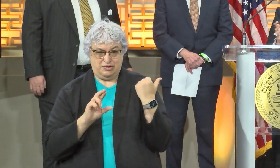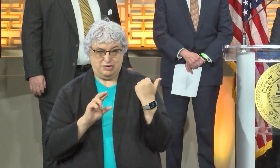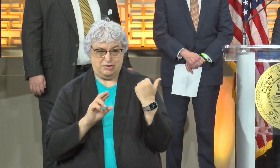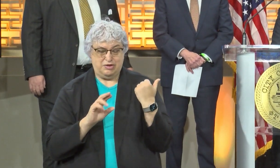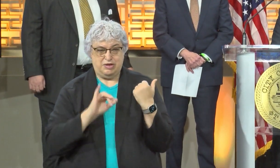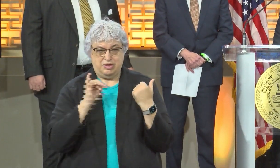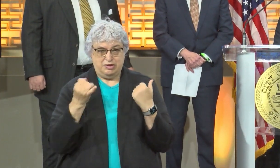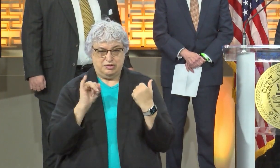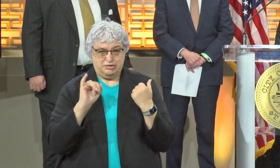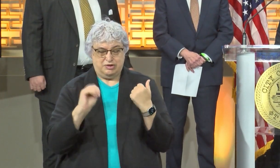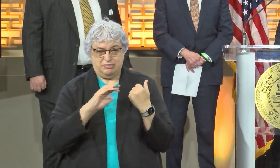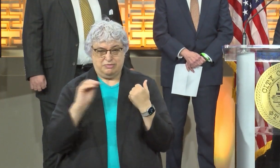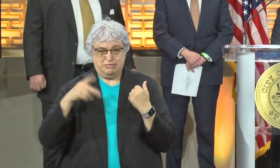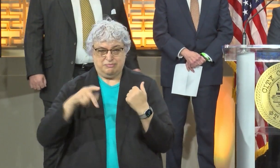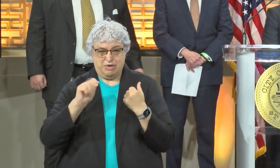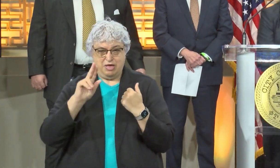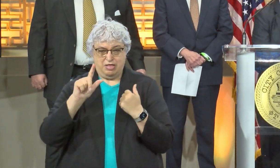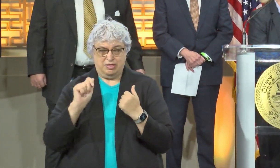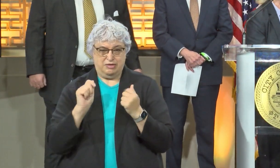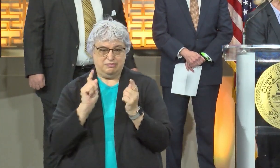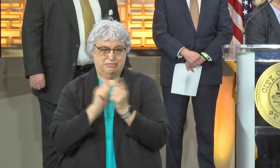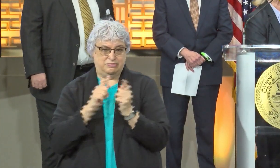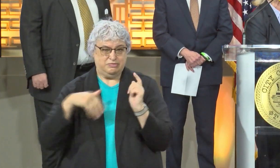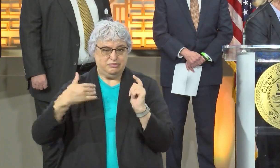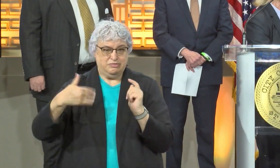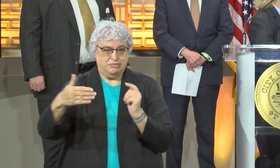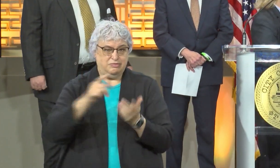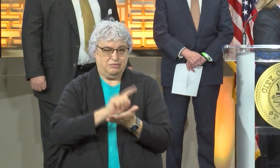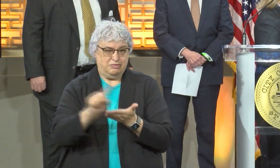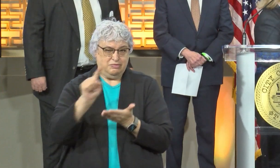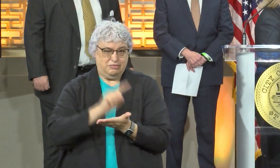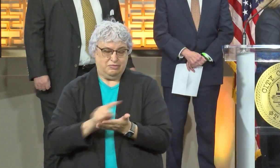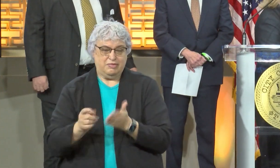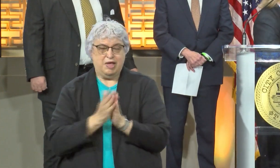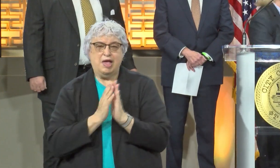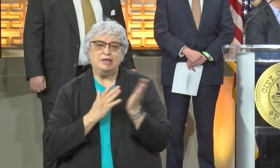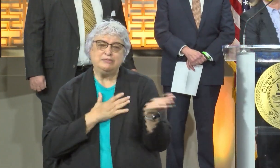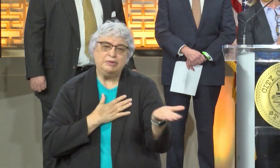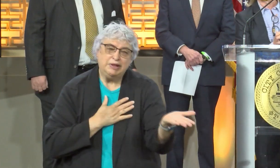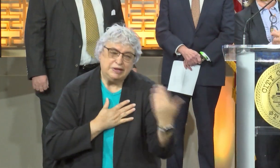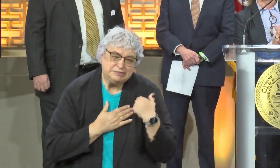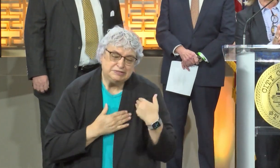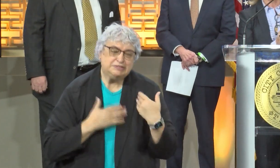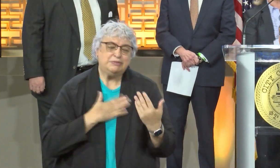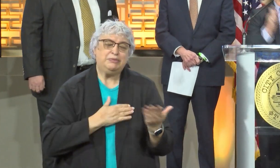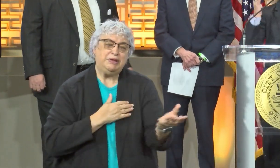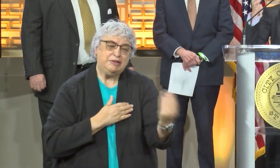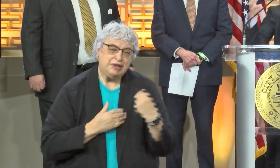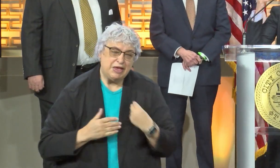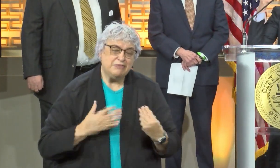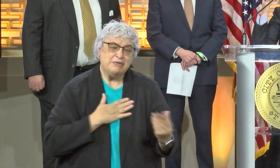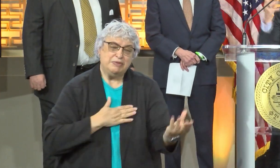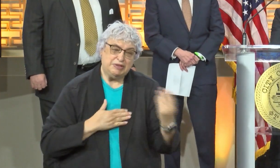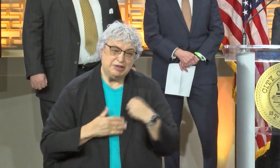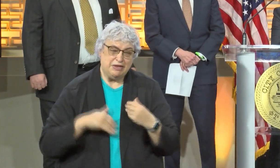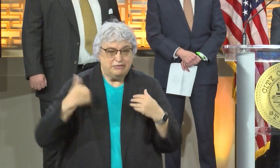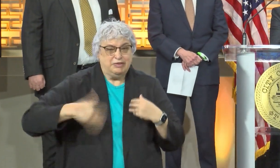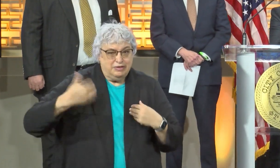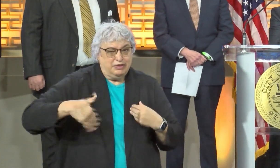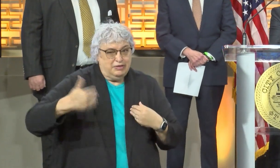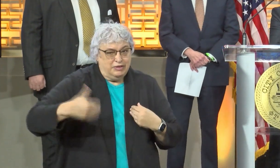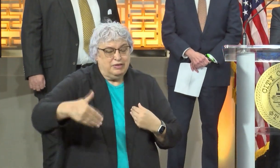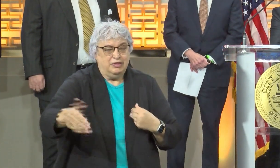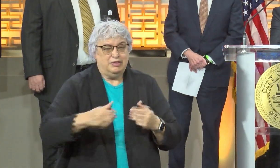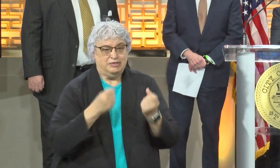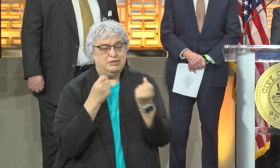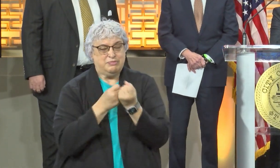both Jim and Paula, we meet with them, I think about weekly to ask them for something, don't we? But they are tremendous